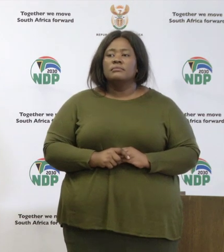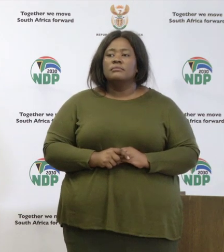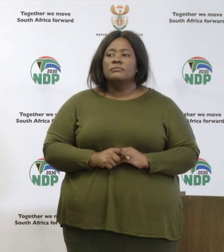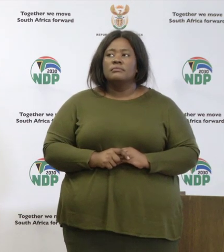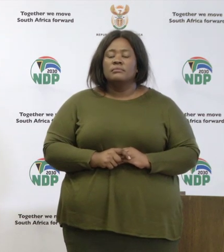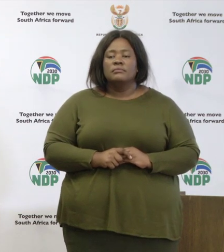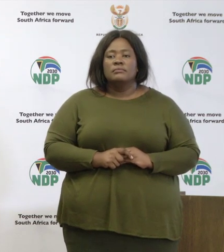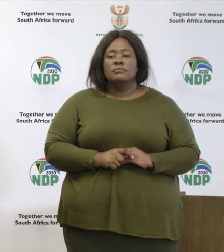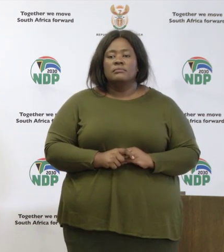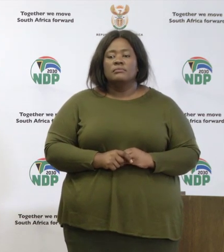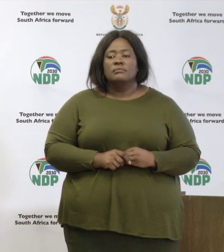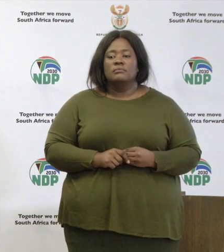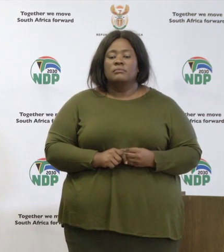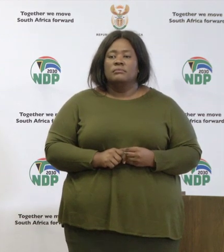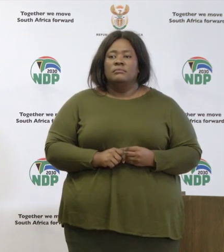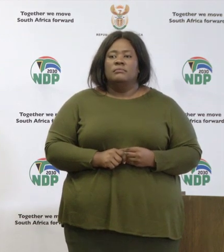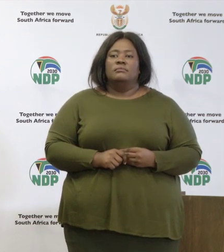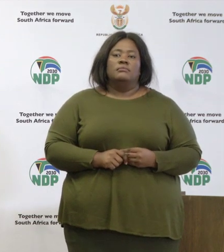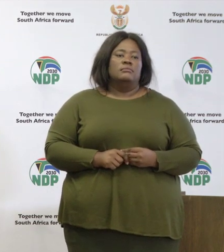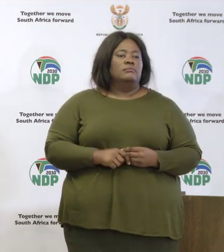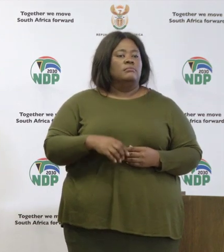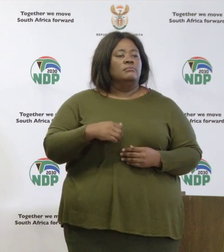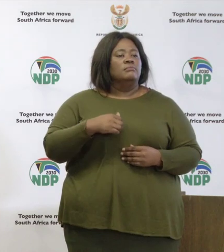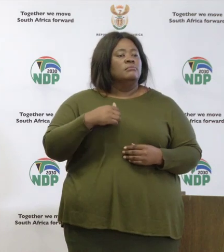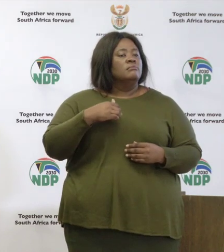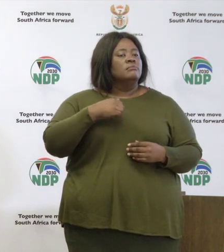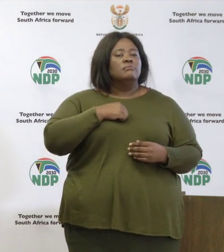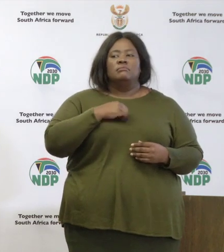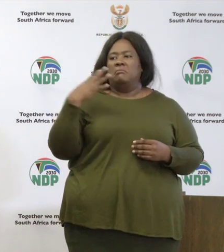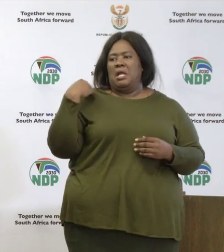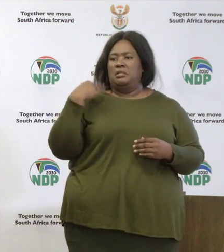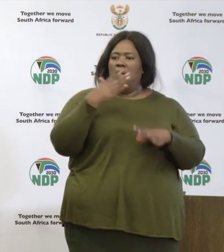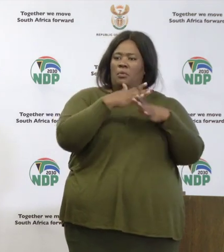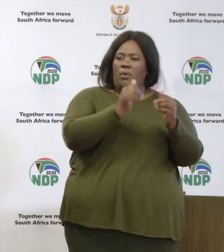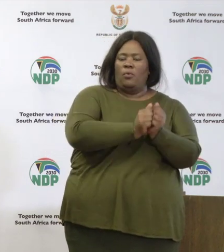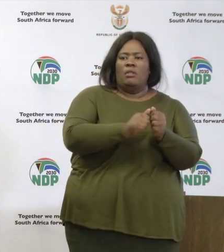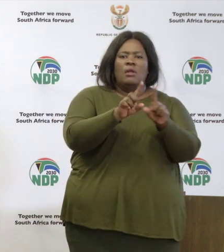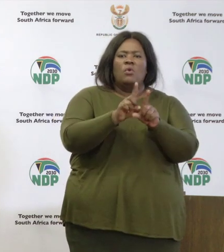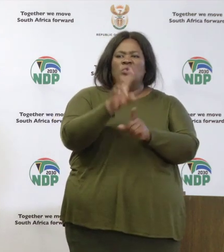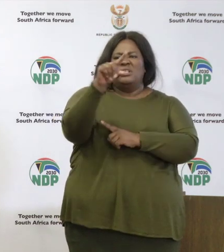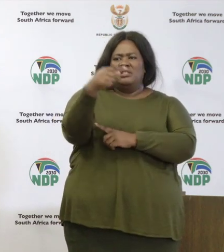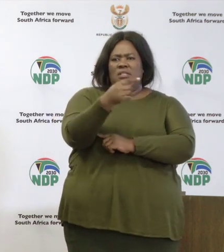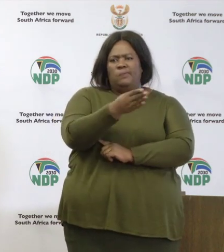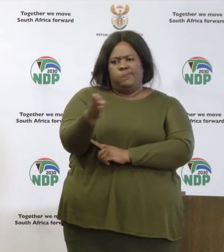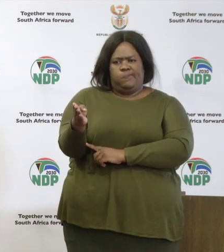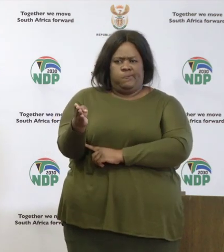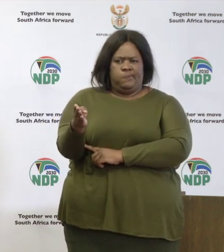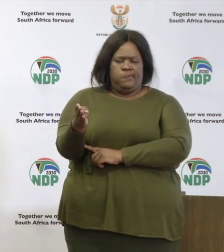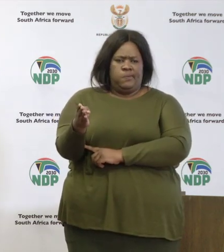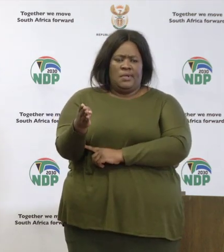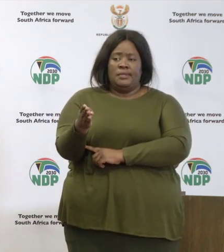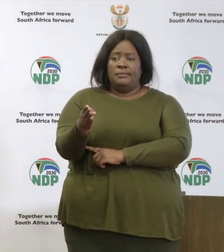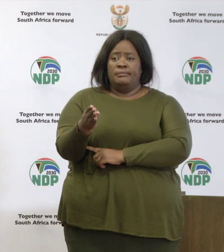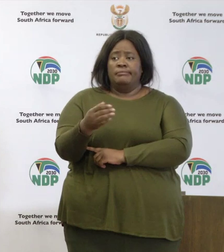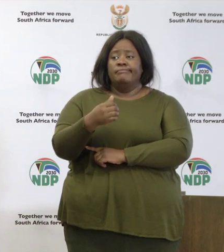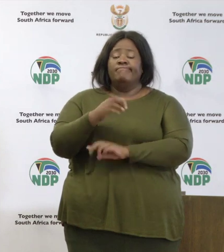uh, my fellow ministers and the DGs who are present here. My